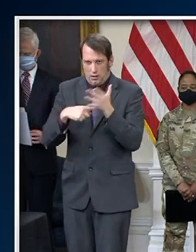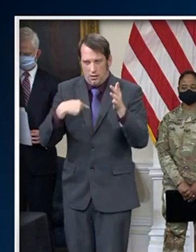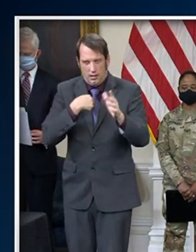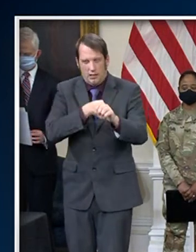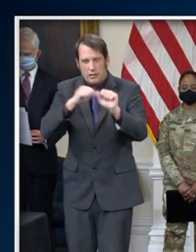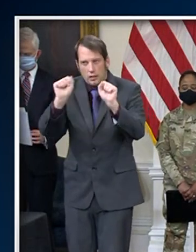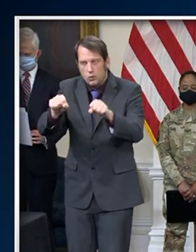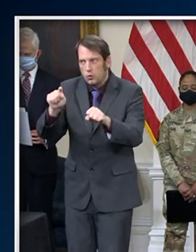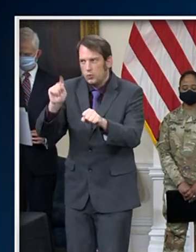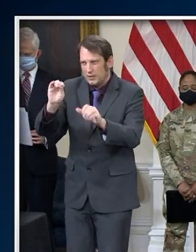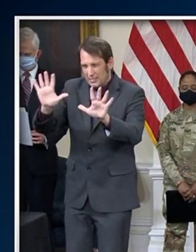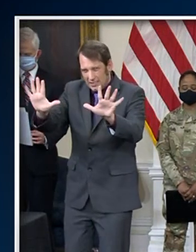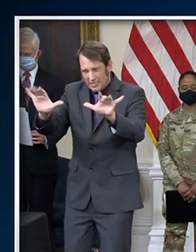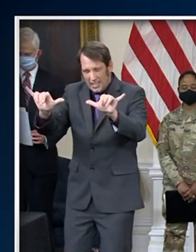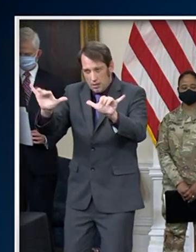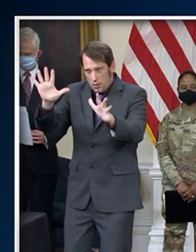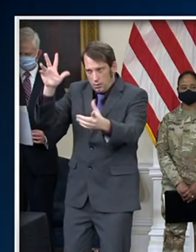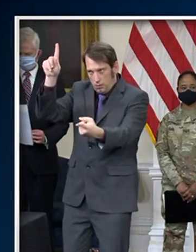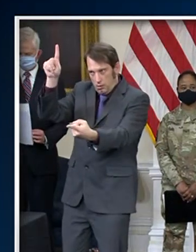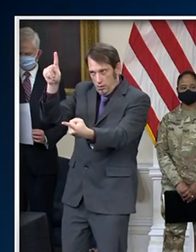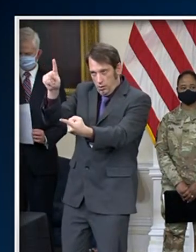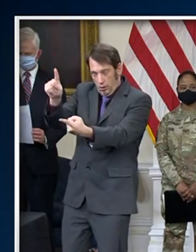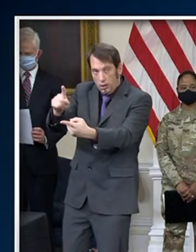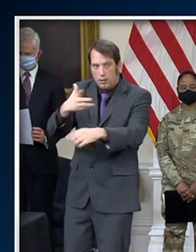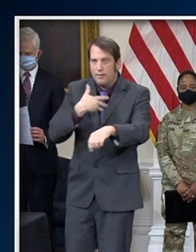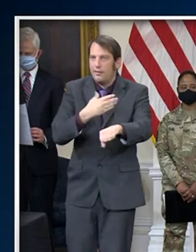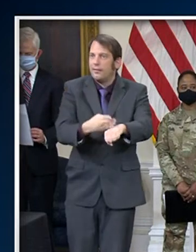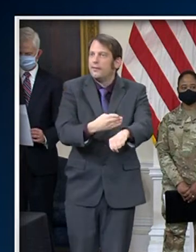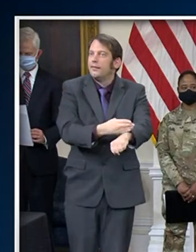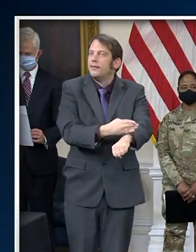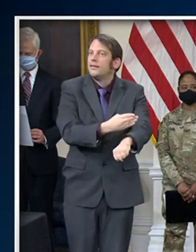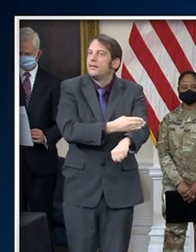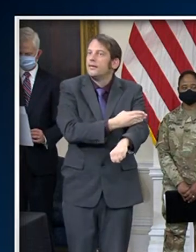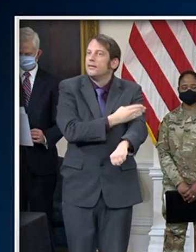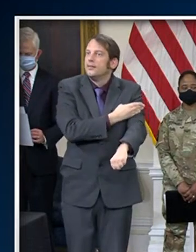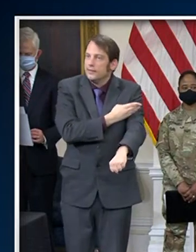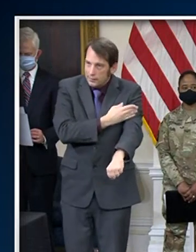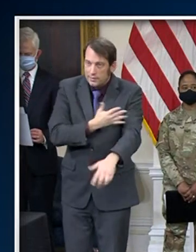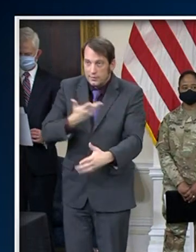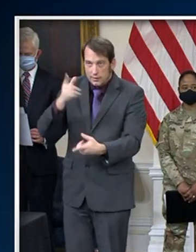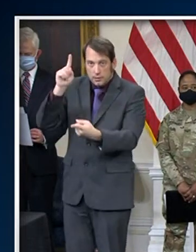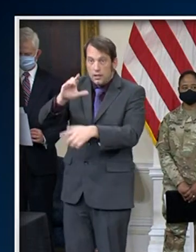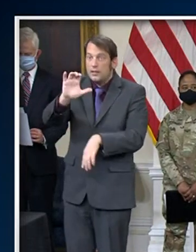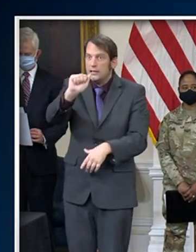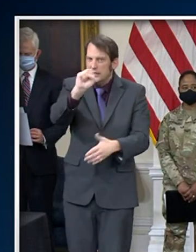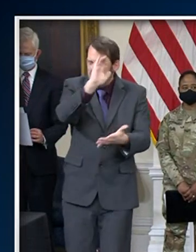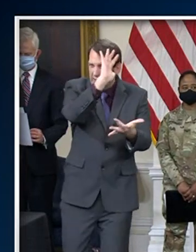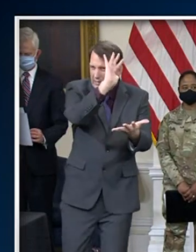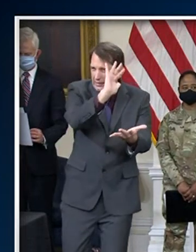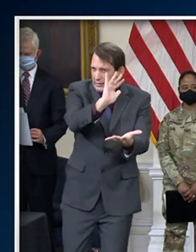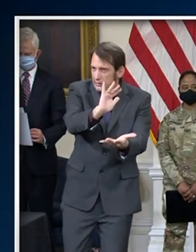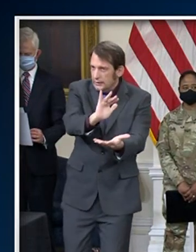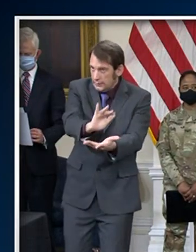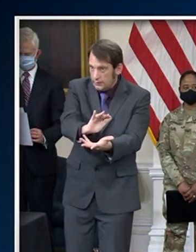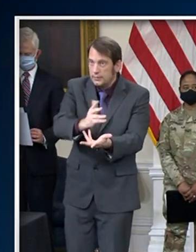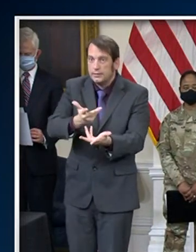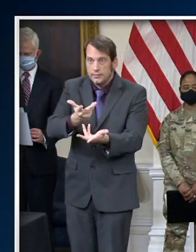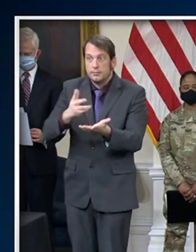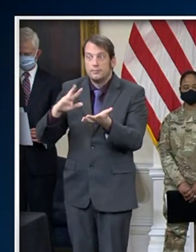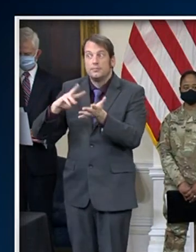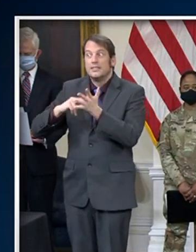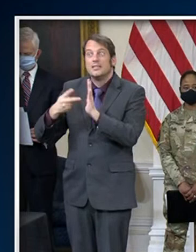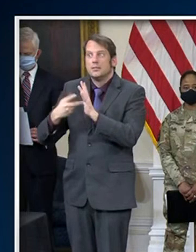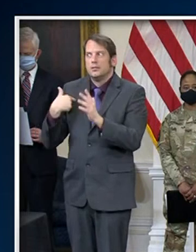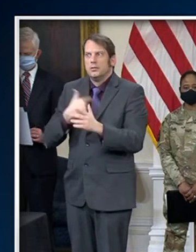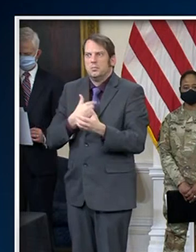progress. As a result of all these improved metrics, we're able to take additional steps for all